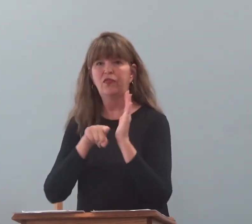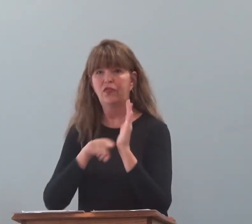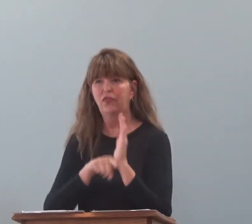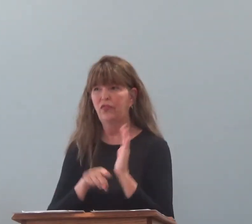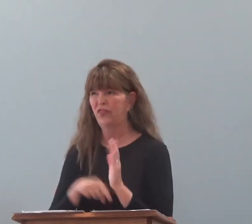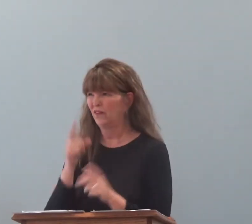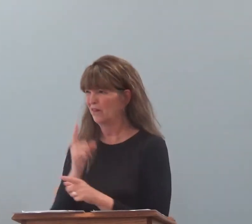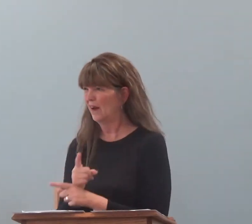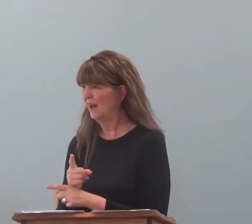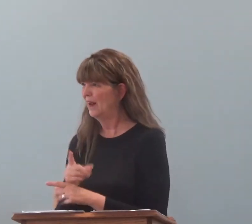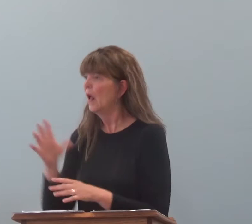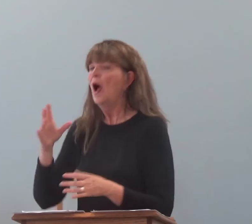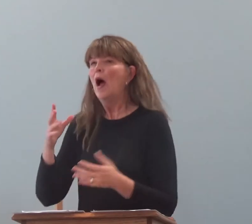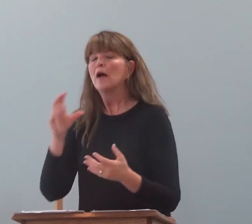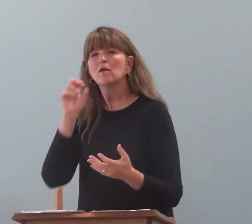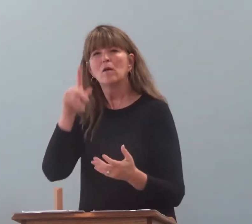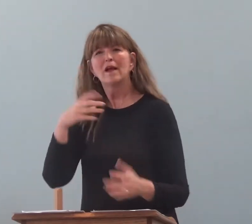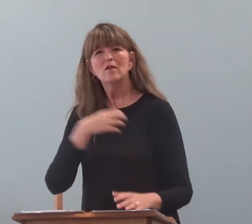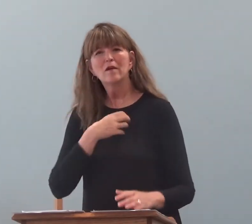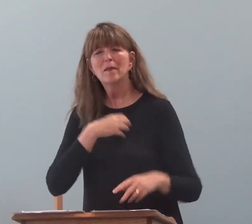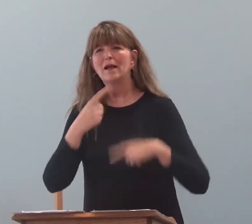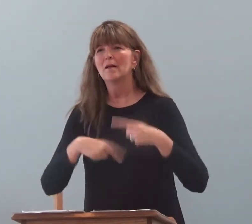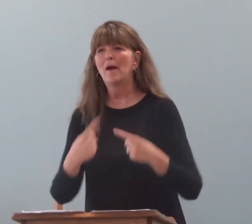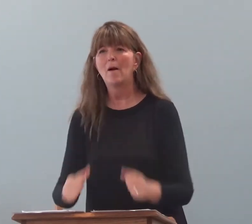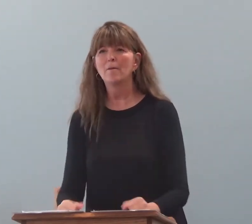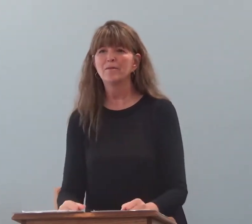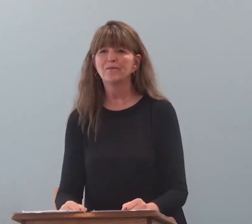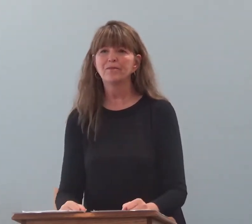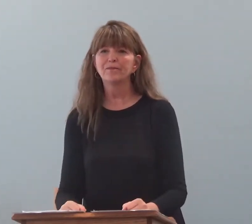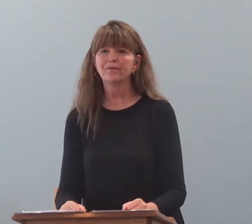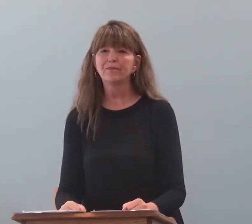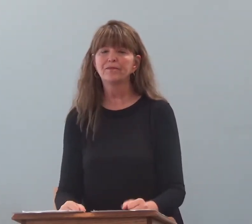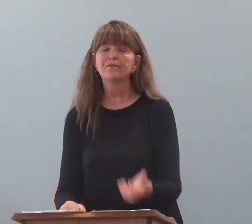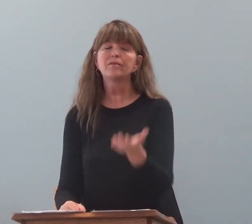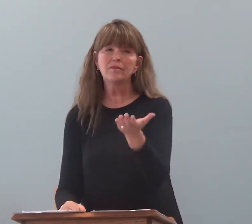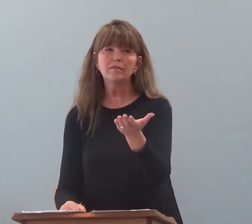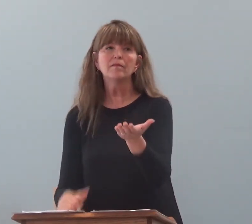The negativity just invades the room and permeates everything, you know?